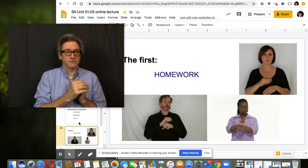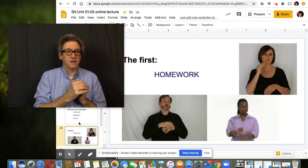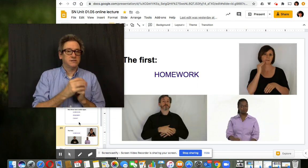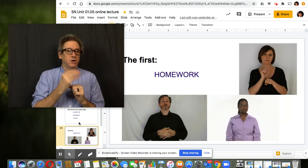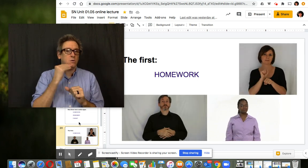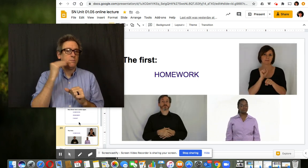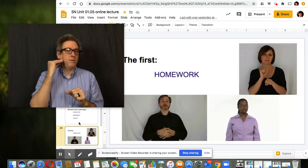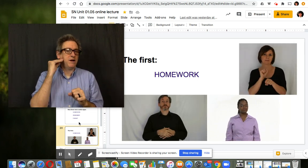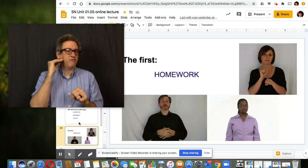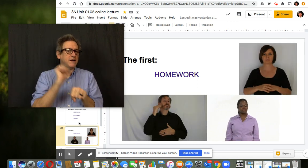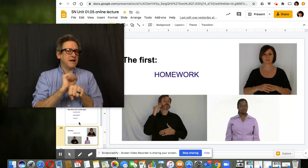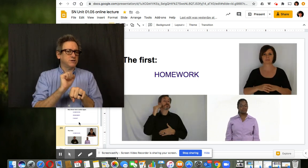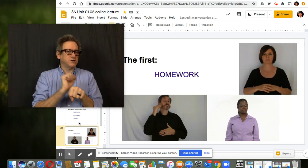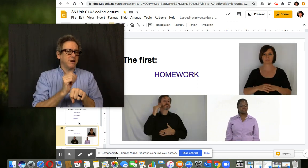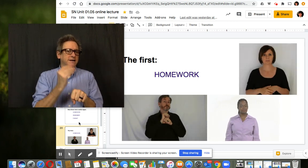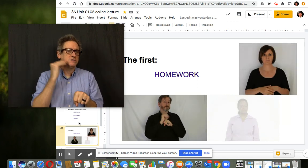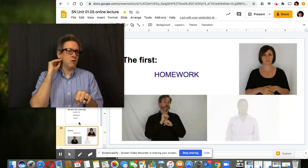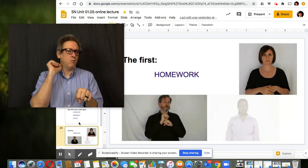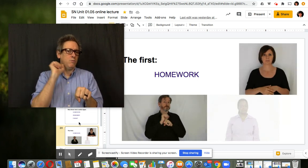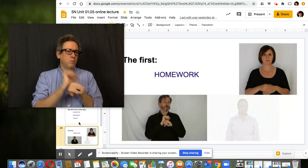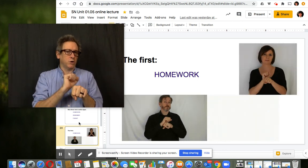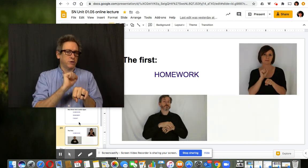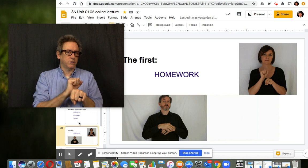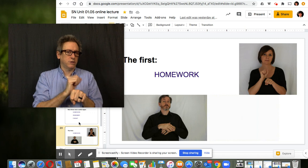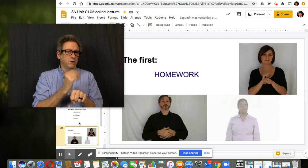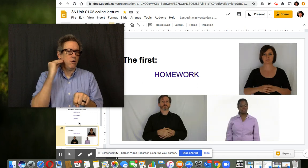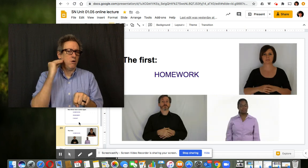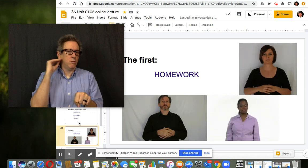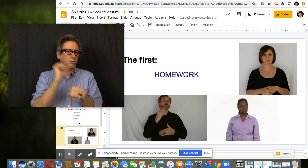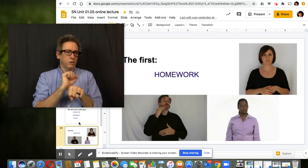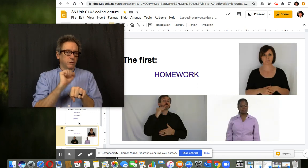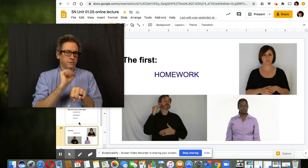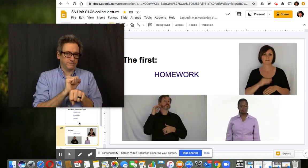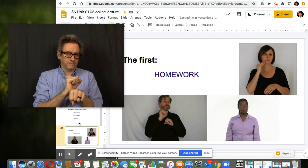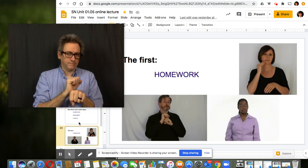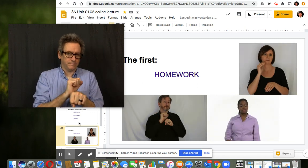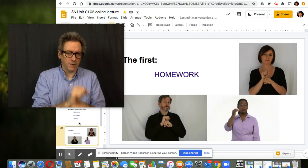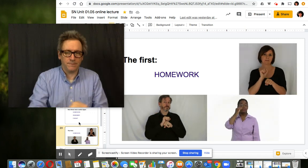beats. So, but for right now, just practice homework, homework.